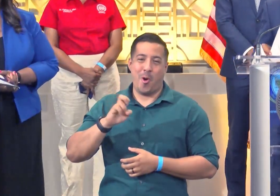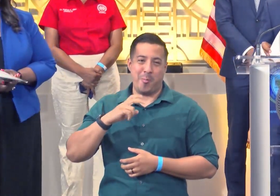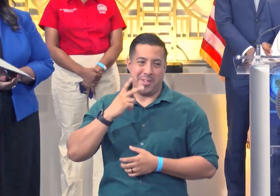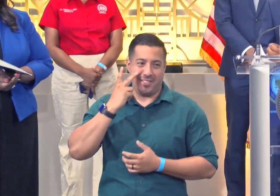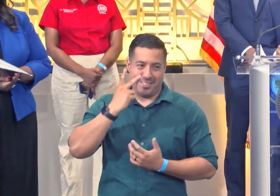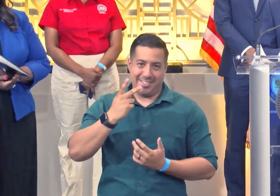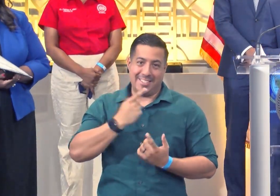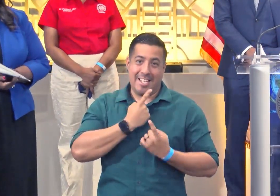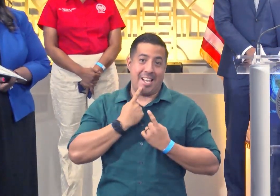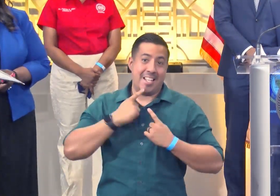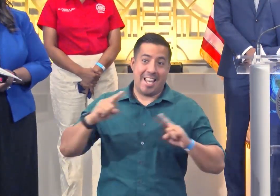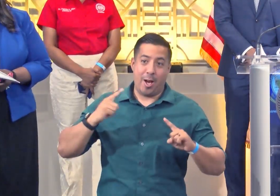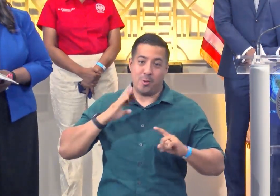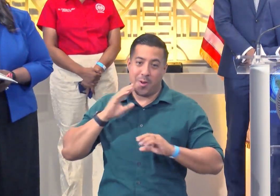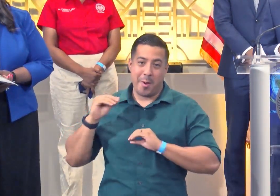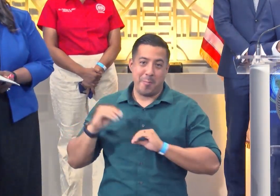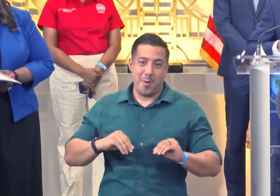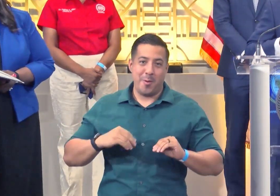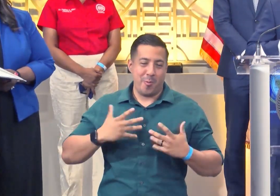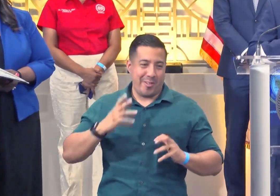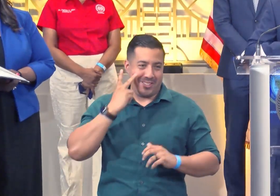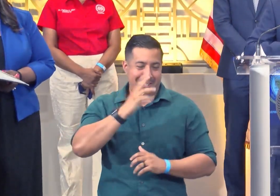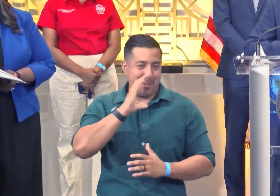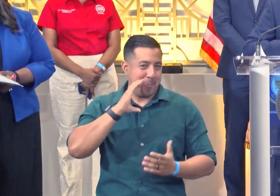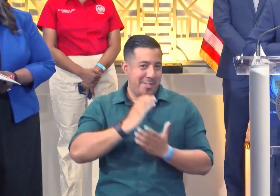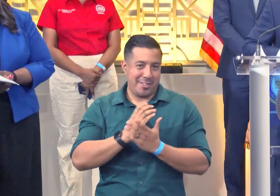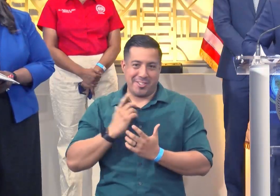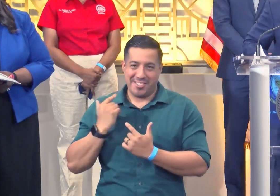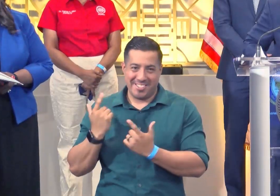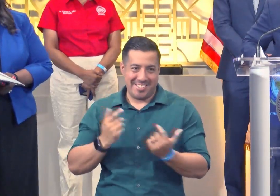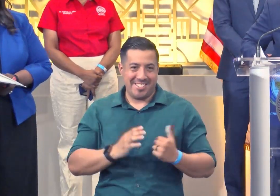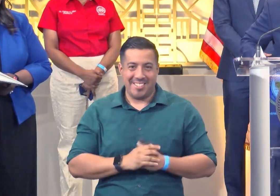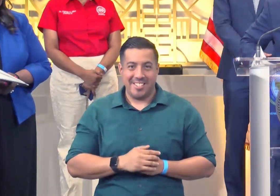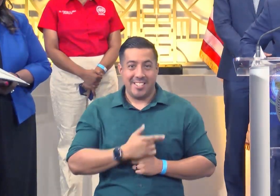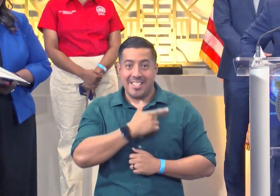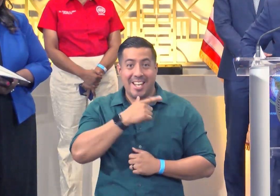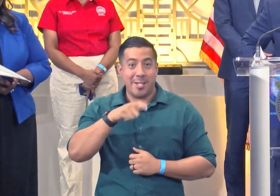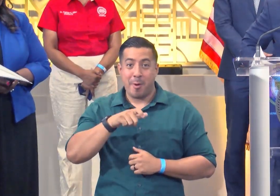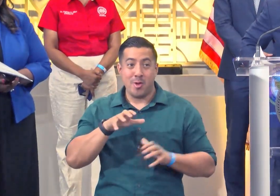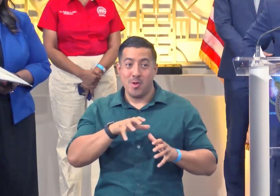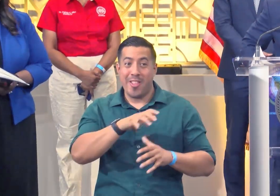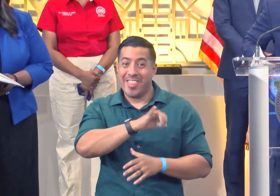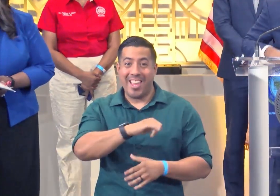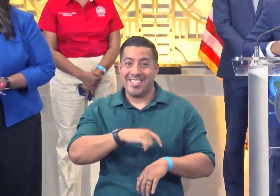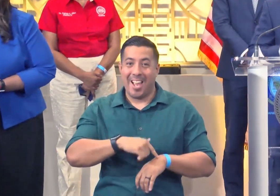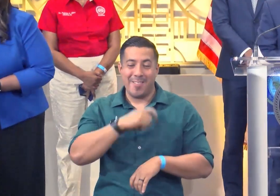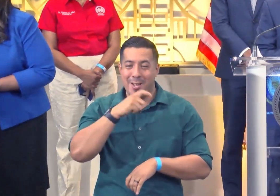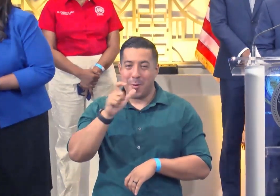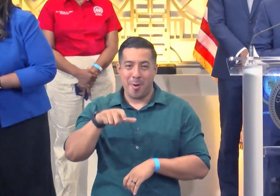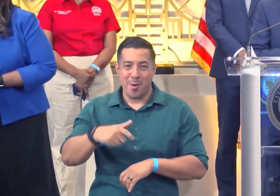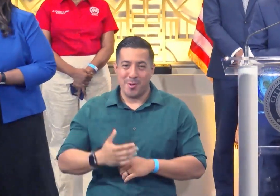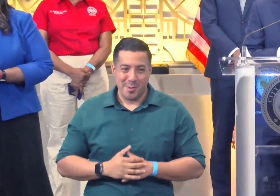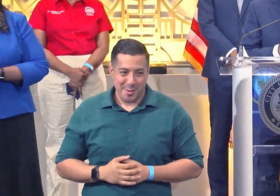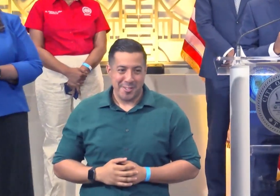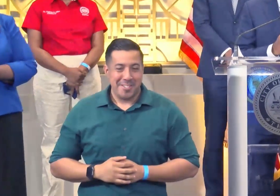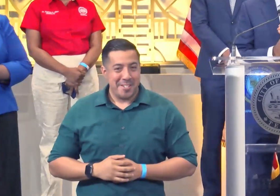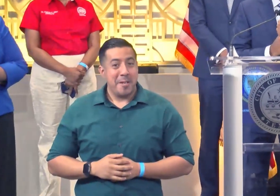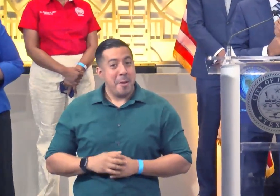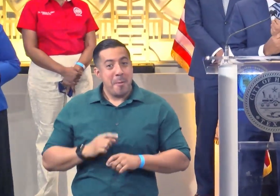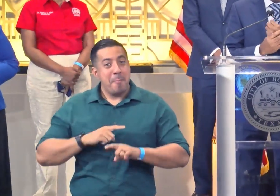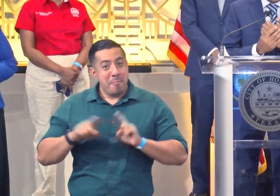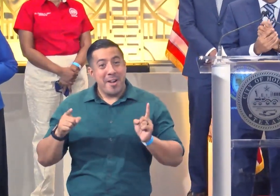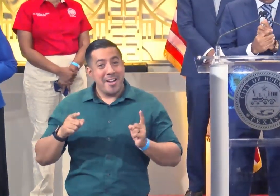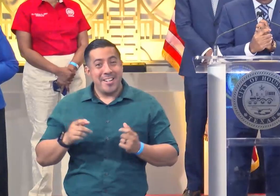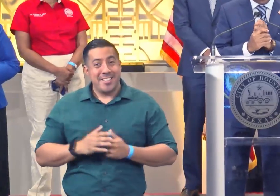to announce his move. He wasn't supposed to do it at that time. But